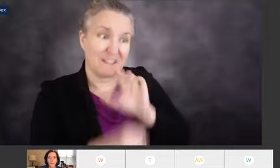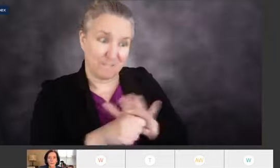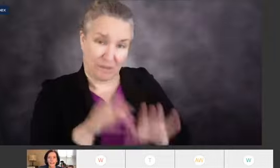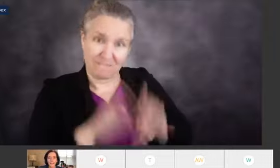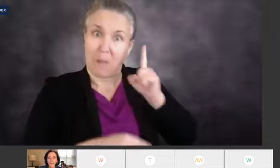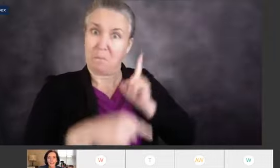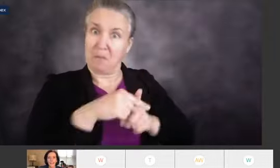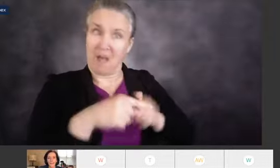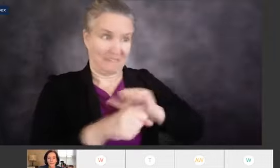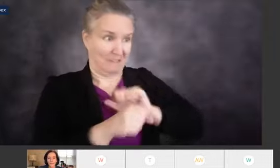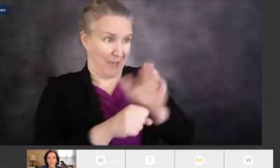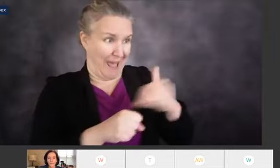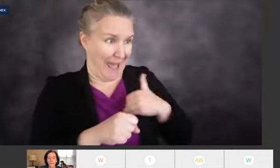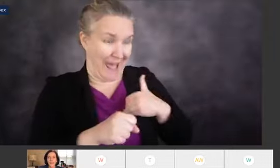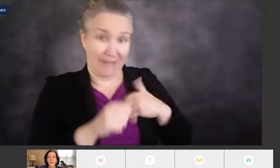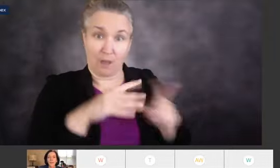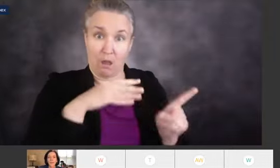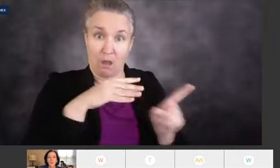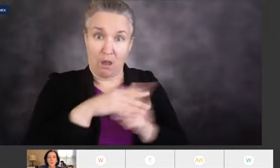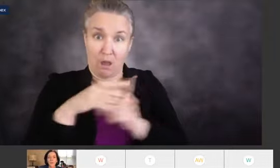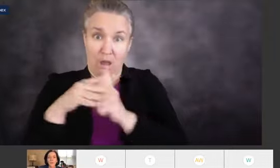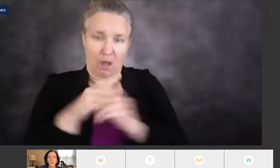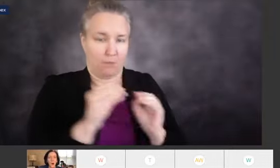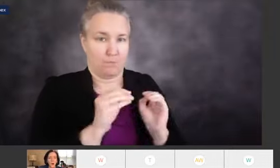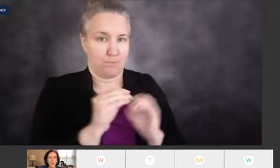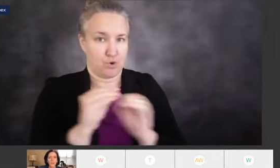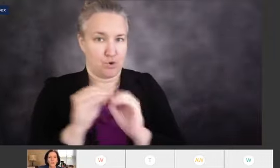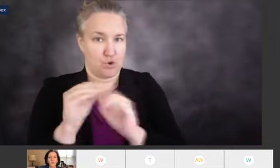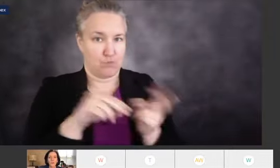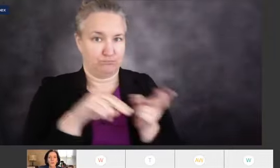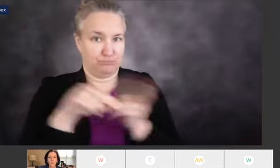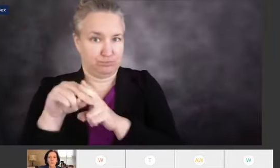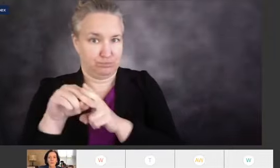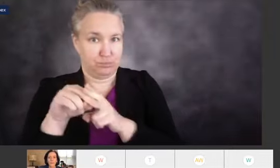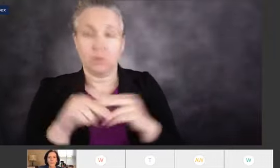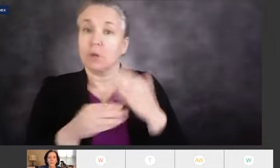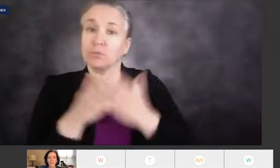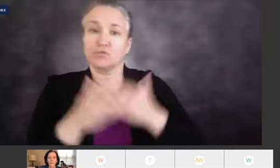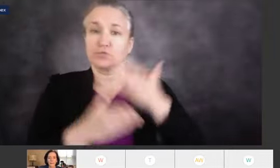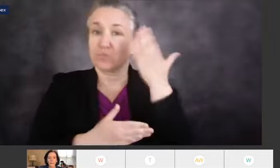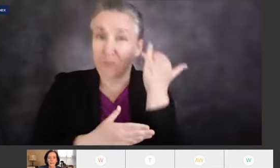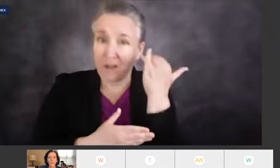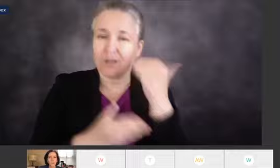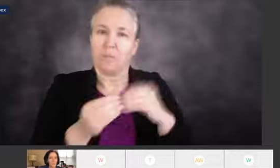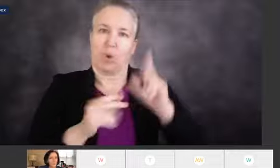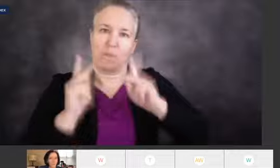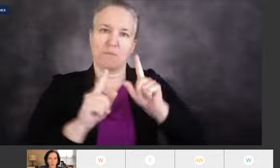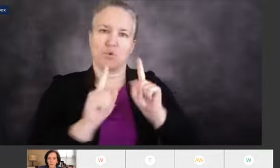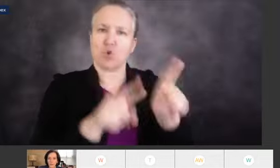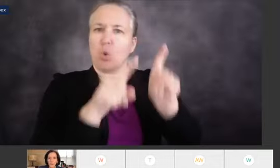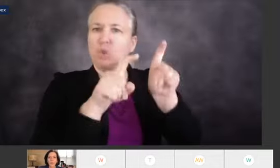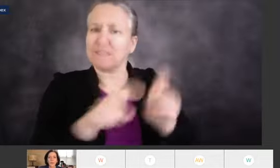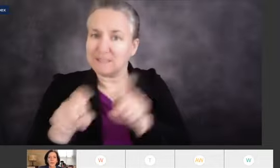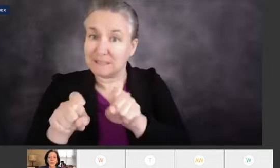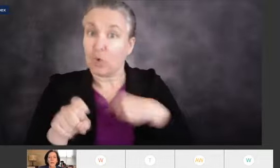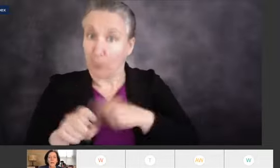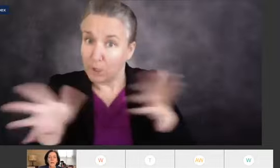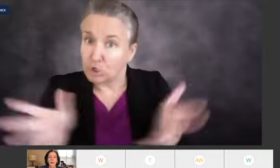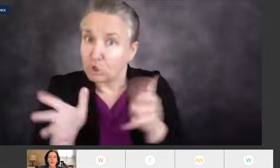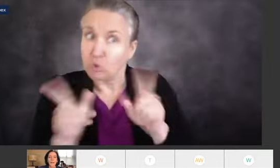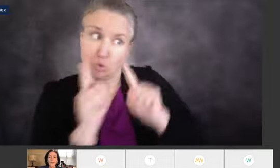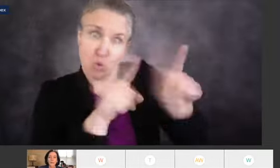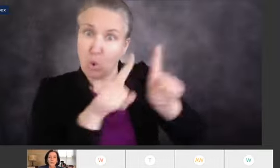positive COVID-19 cases. This increase is partially due to more individuals being tested, which we strongly